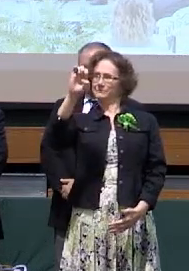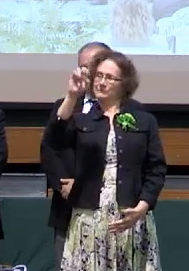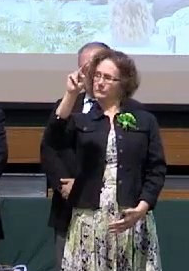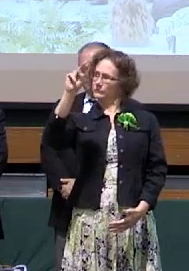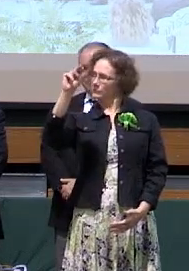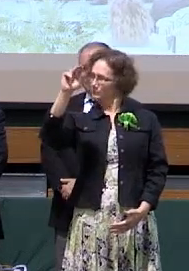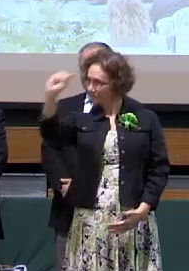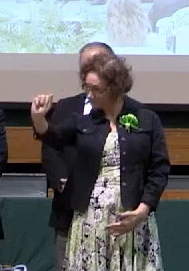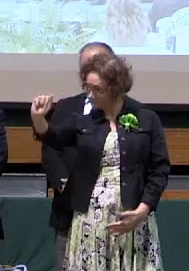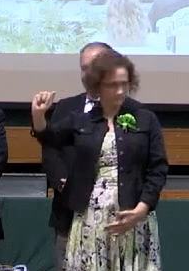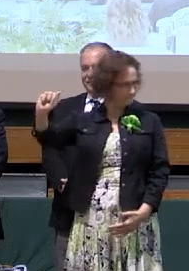Brianna